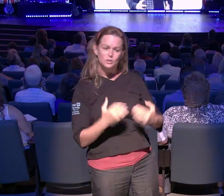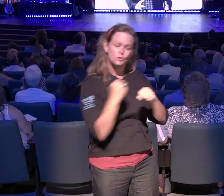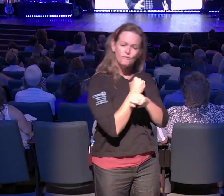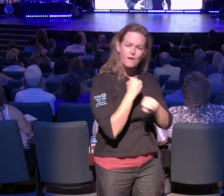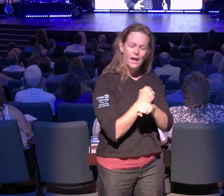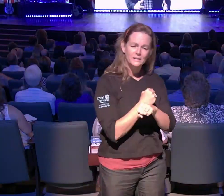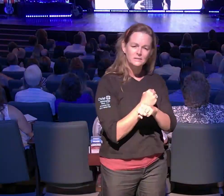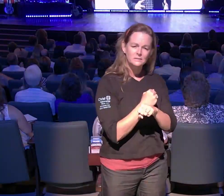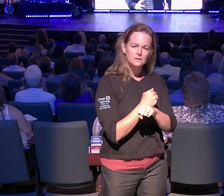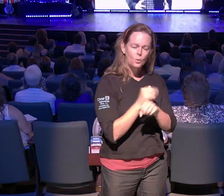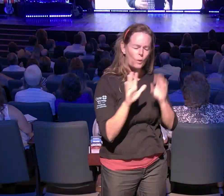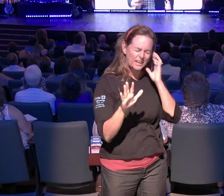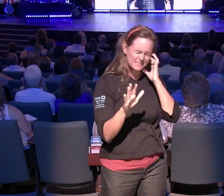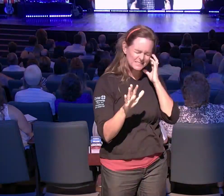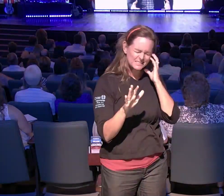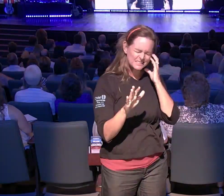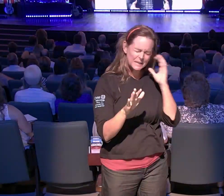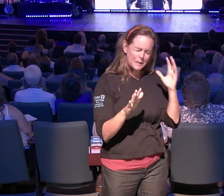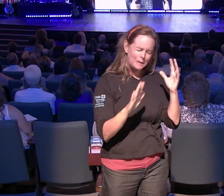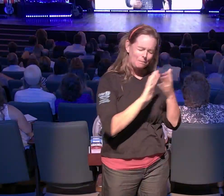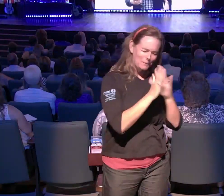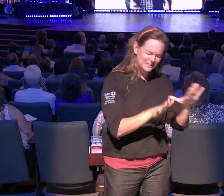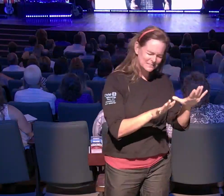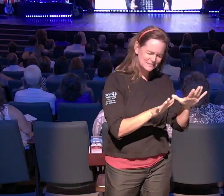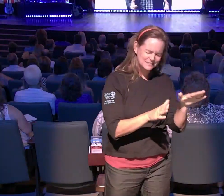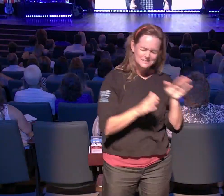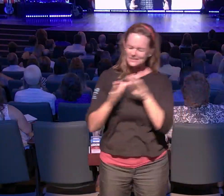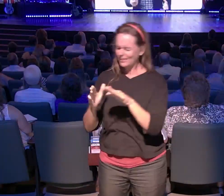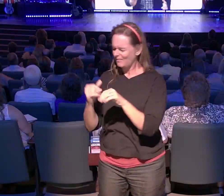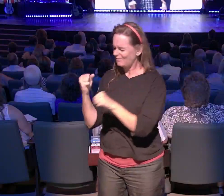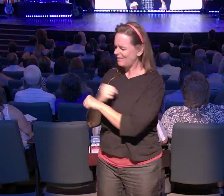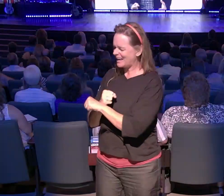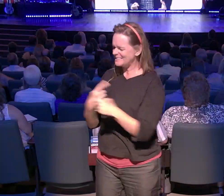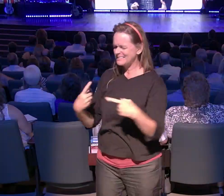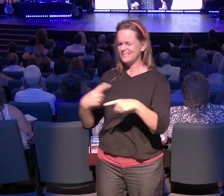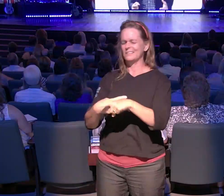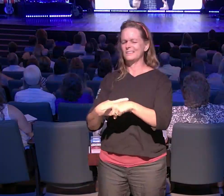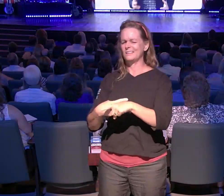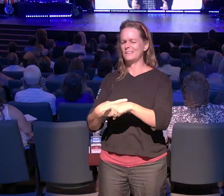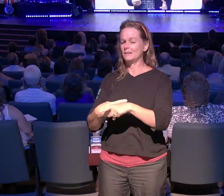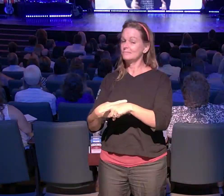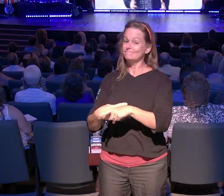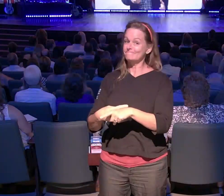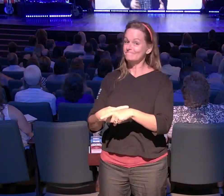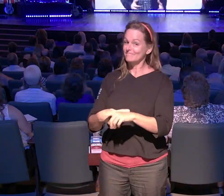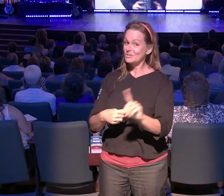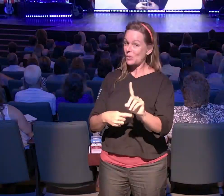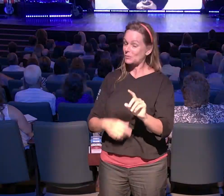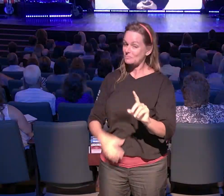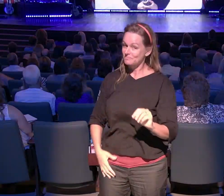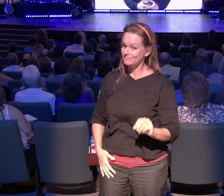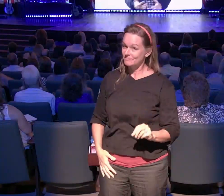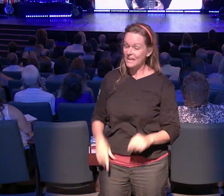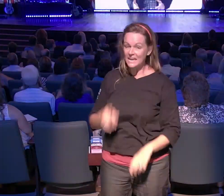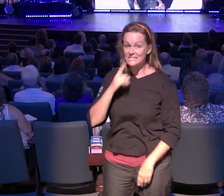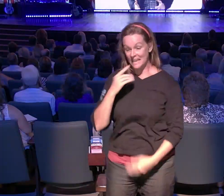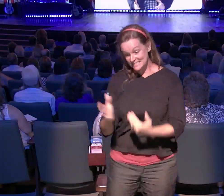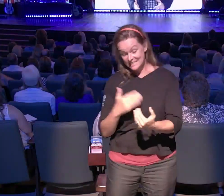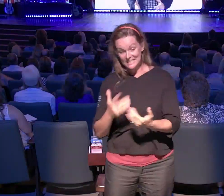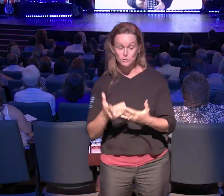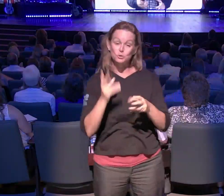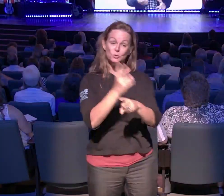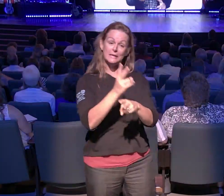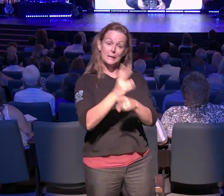like a contradiction at first, because fighting seems so aggressive, so destructive. But Lincoln was saying it's going to be a fight. It's going to be a